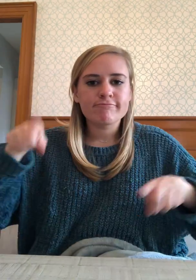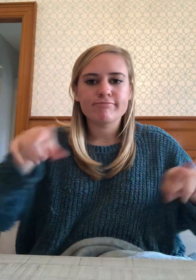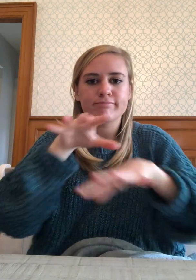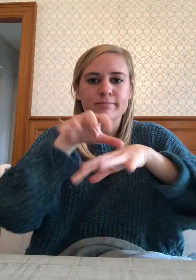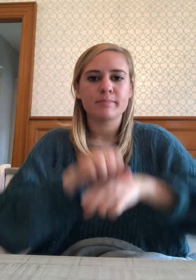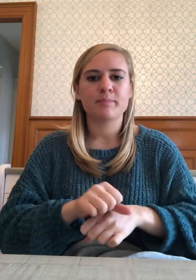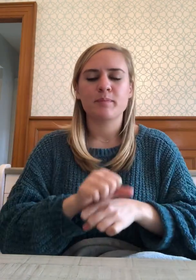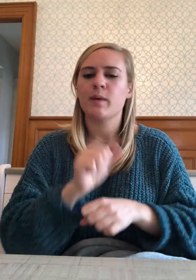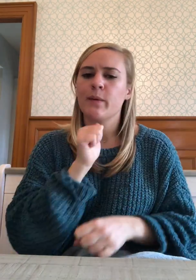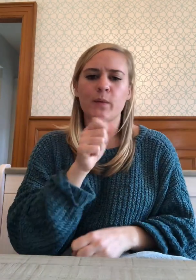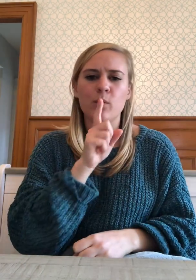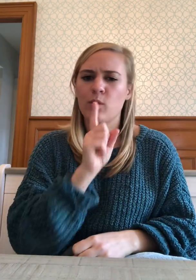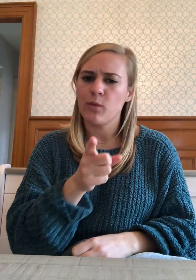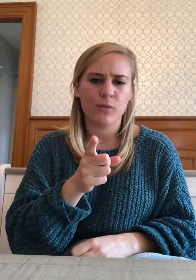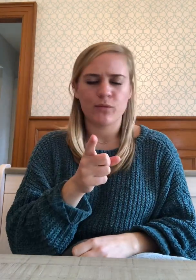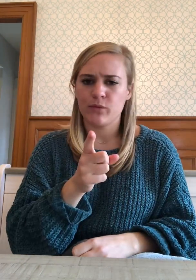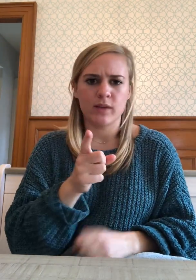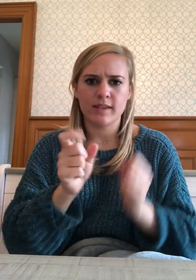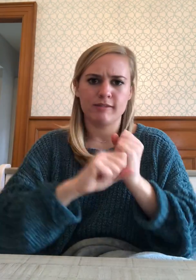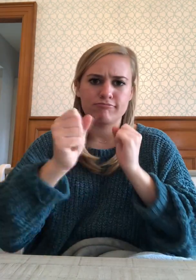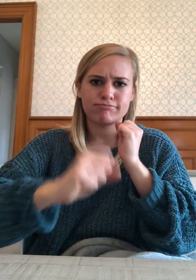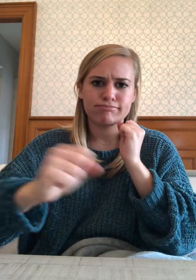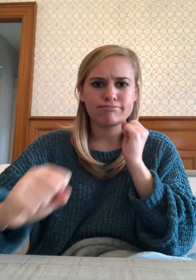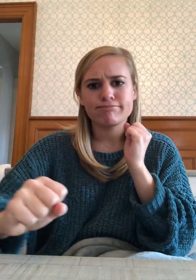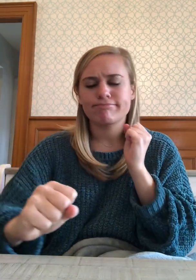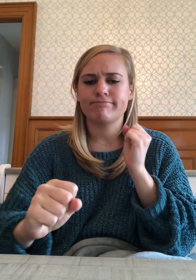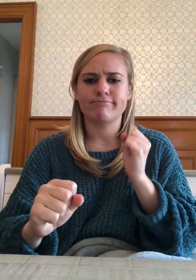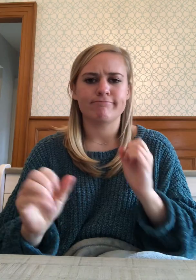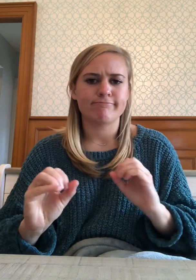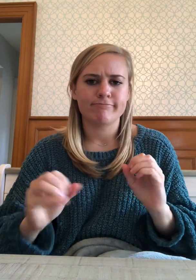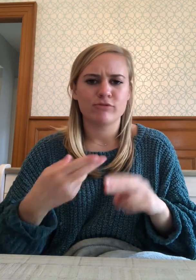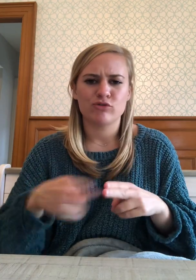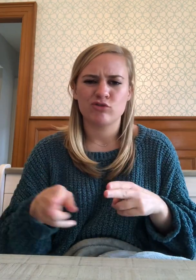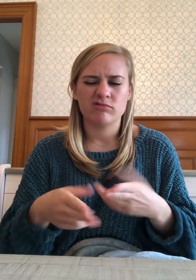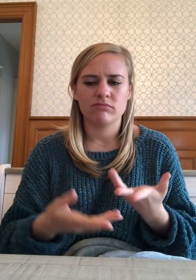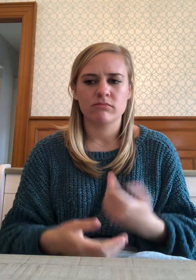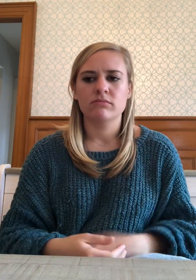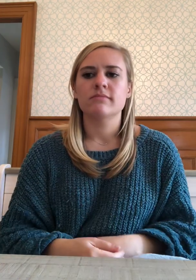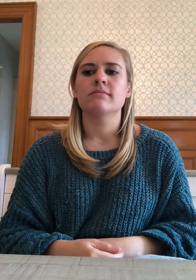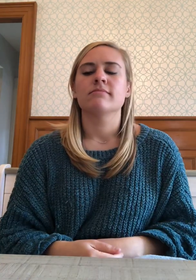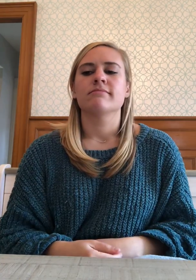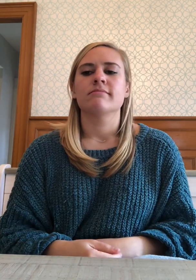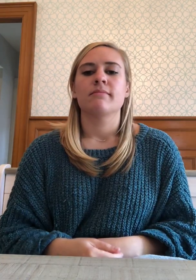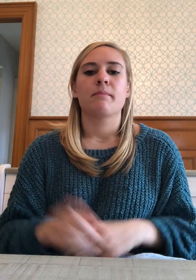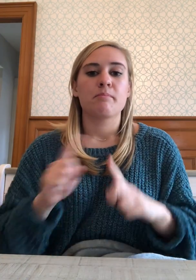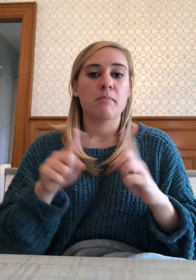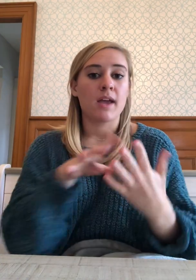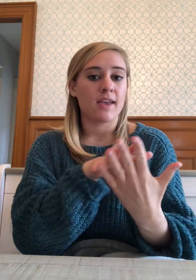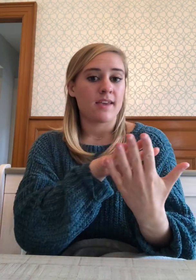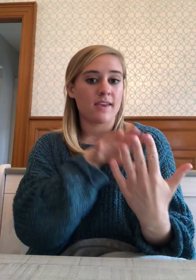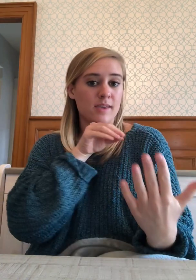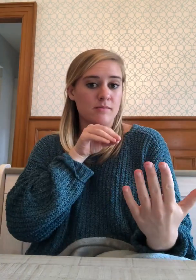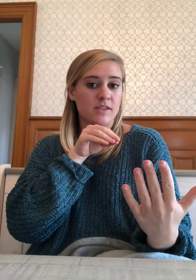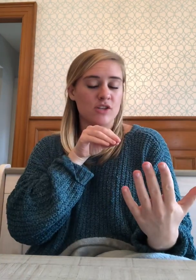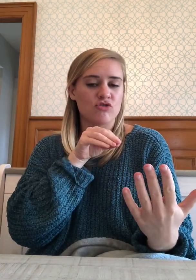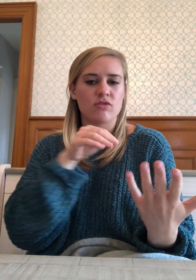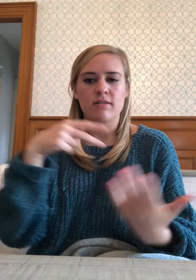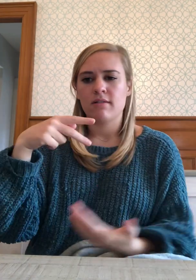or talk about. For example, what that means is an imitation or postural habit.